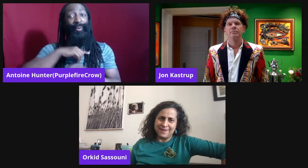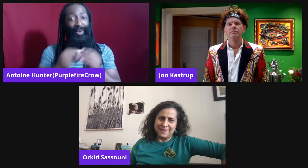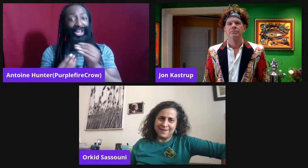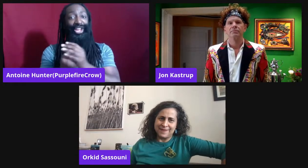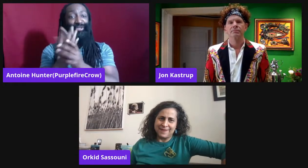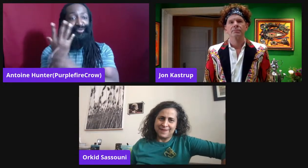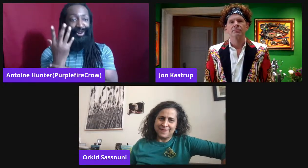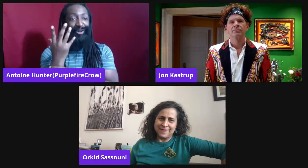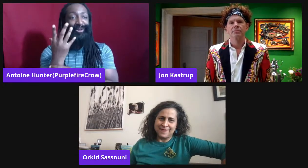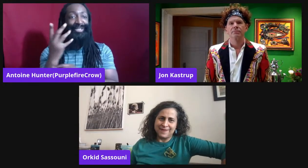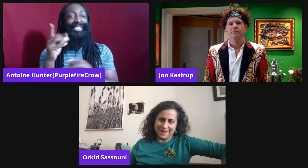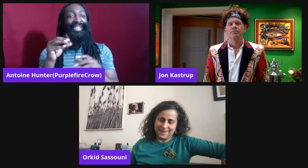So that's how we grow.